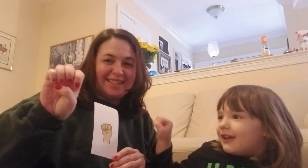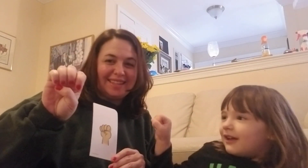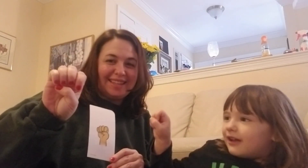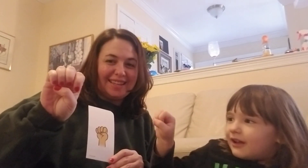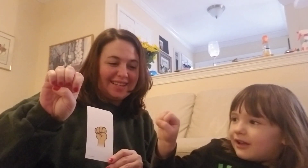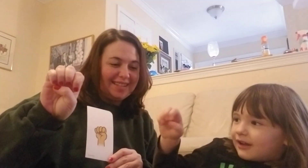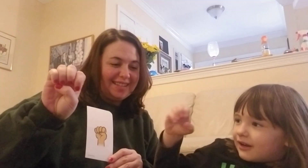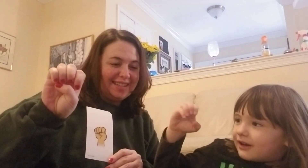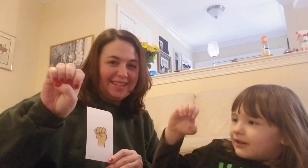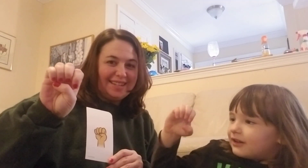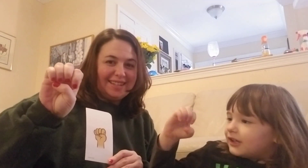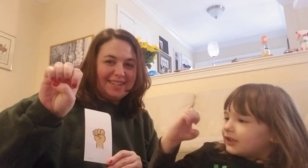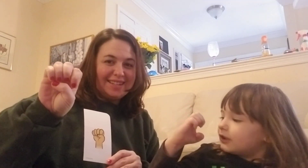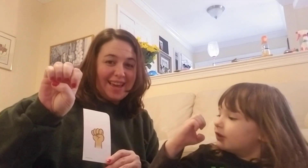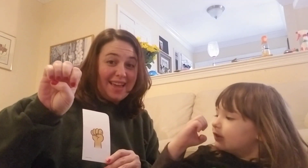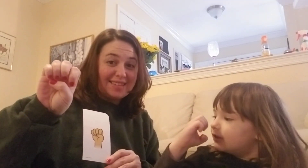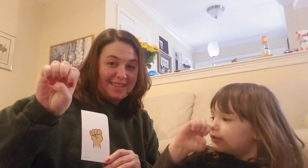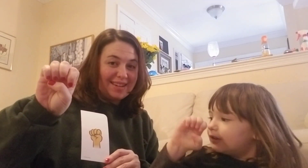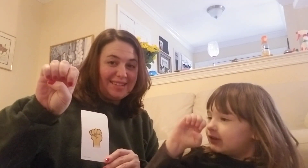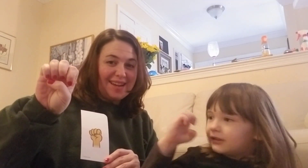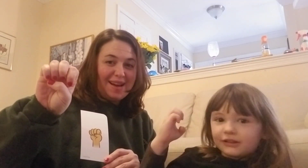E. Yes. Good job.